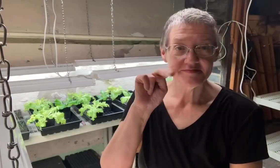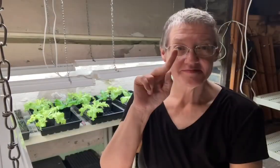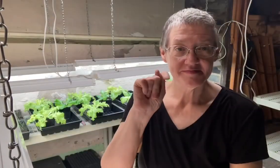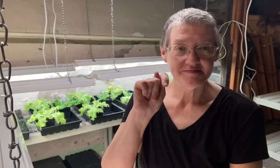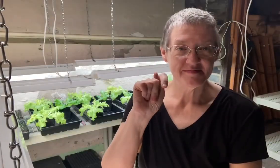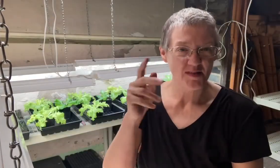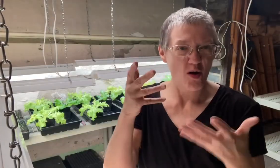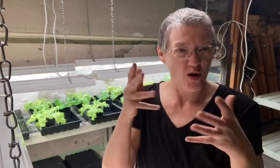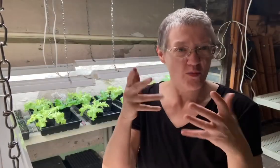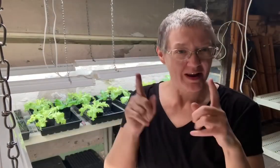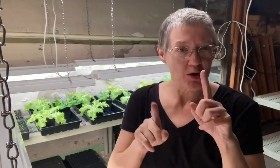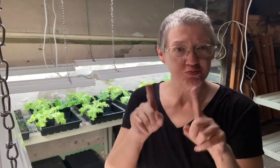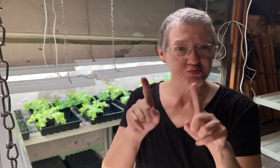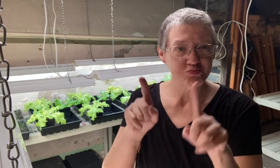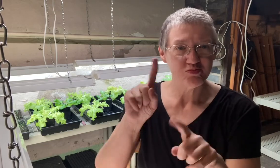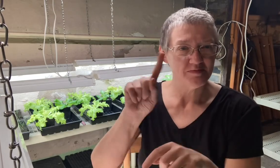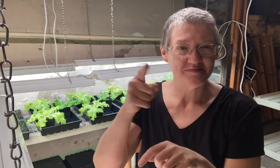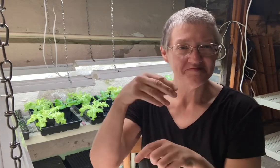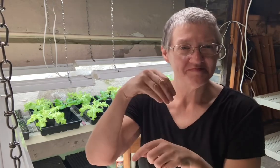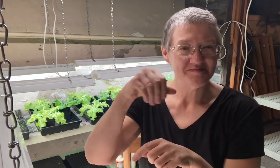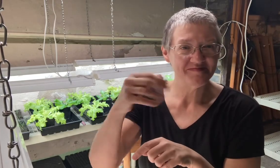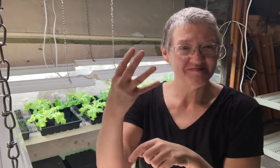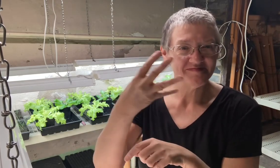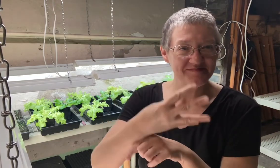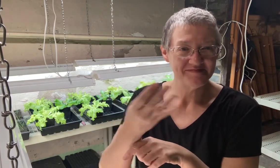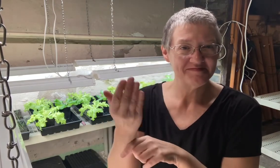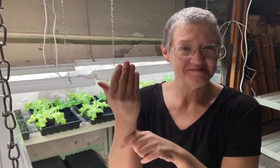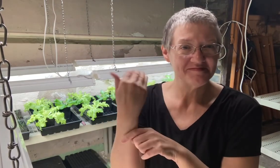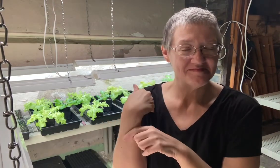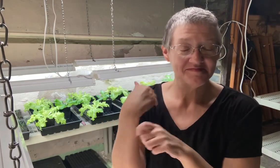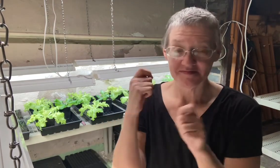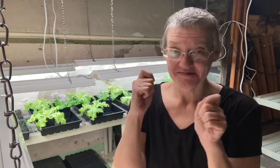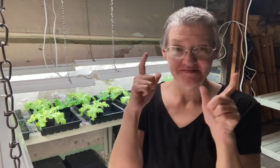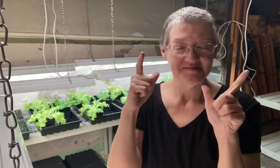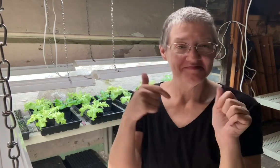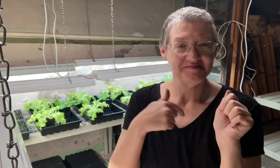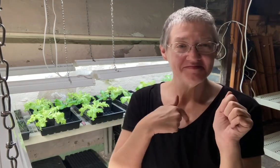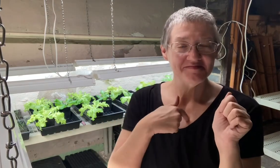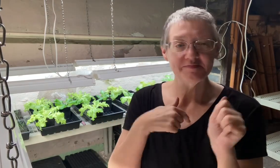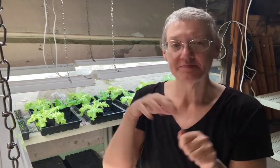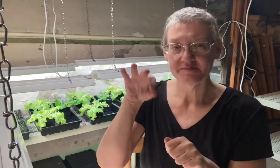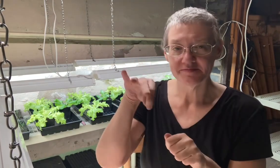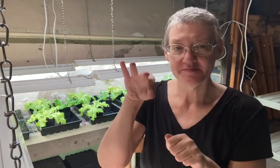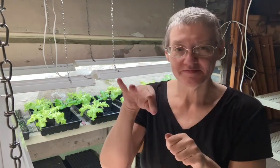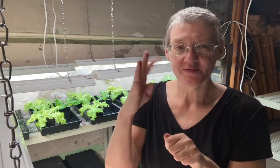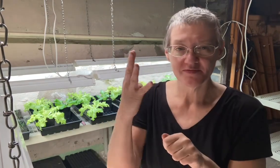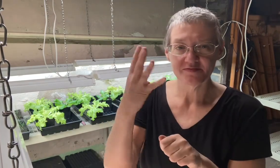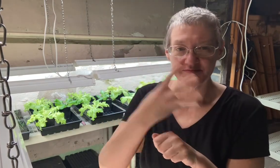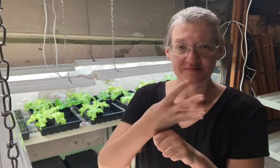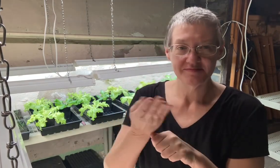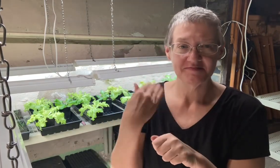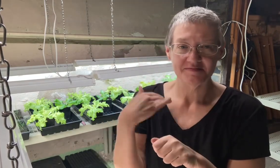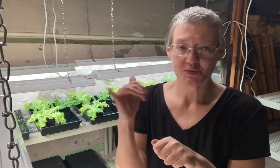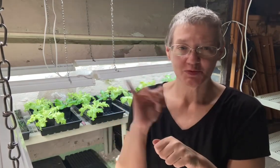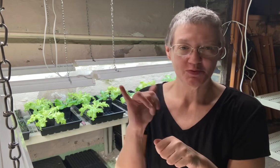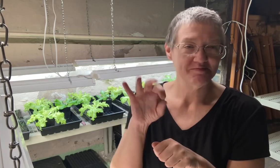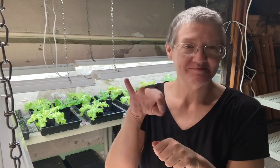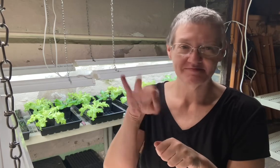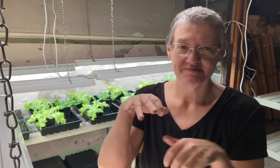I'm really surprised some of these eggplant have already germinated in just 4 days. Peppers we sowed